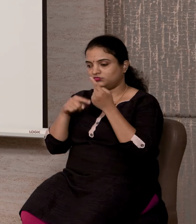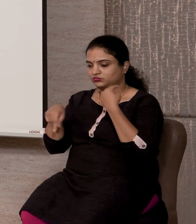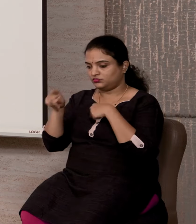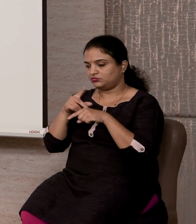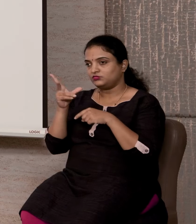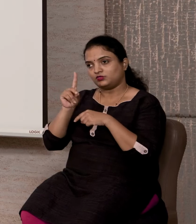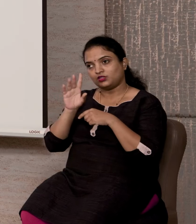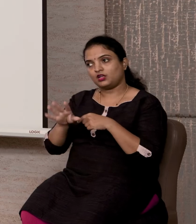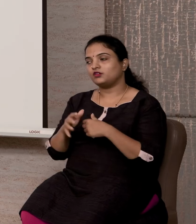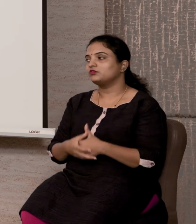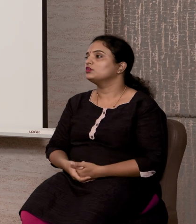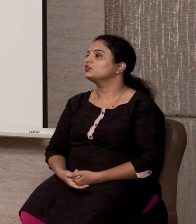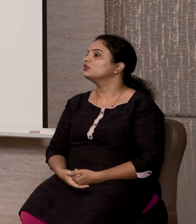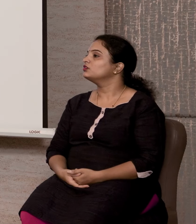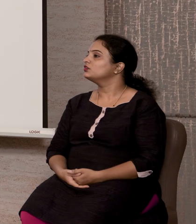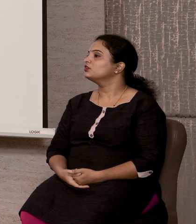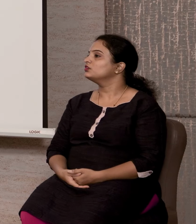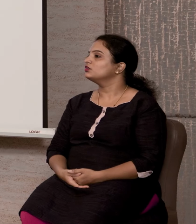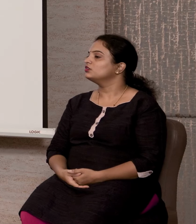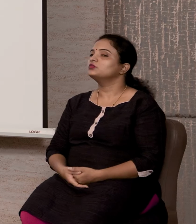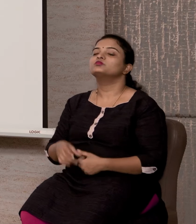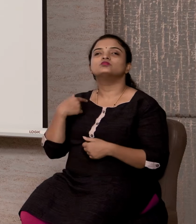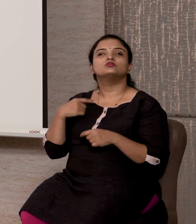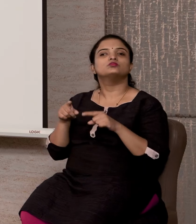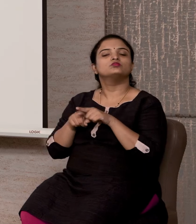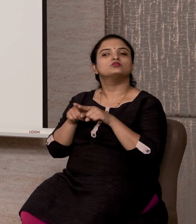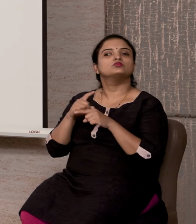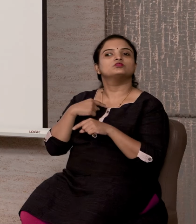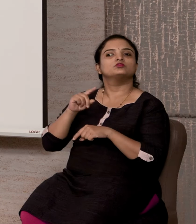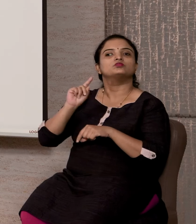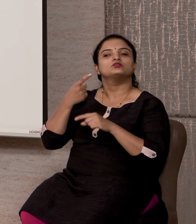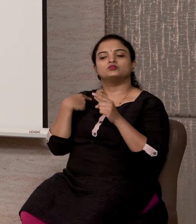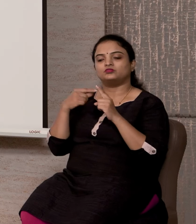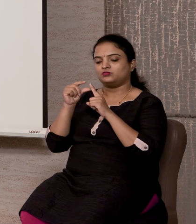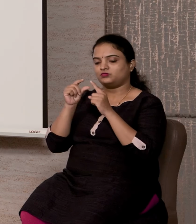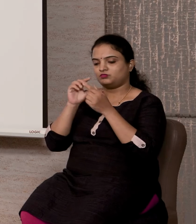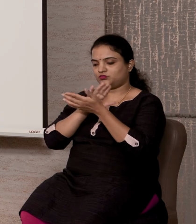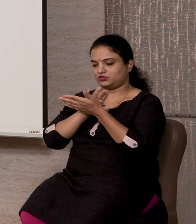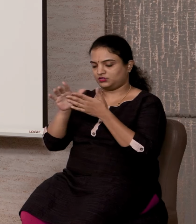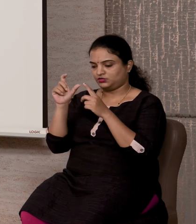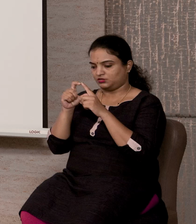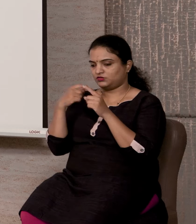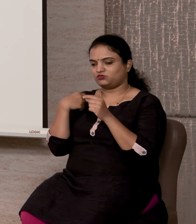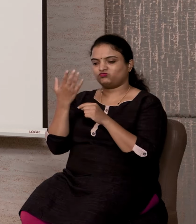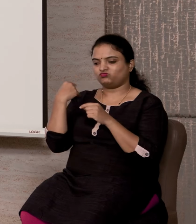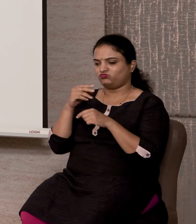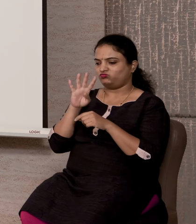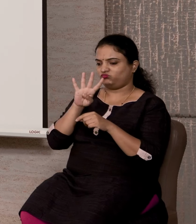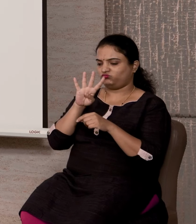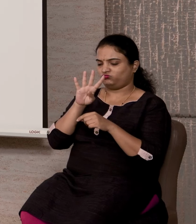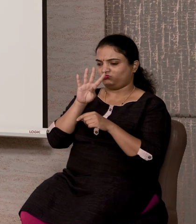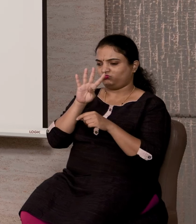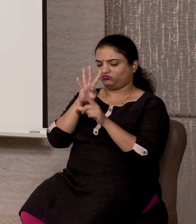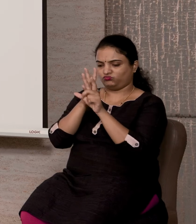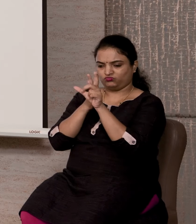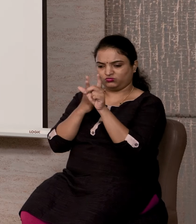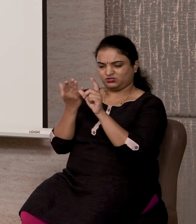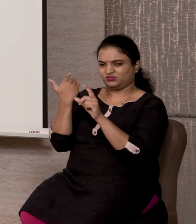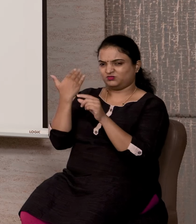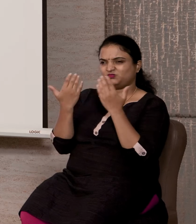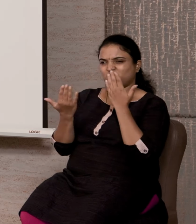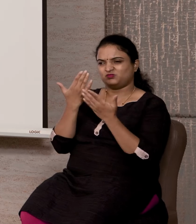upon. So my first journey started here. Maybe I started my PhD 4 or 5 years back, around 2020, 21. And the very first